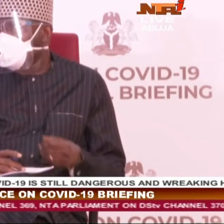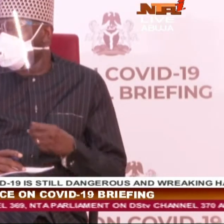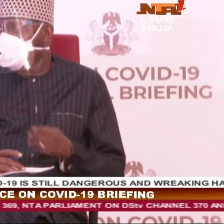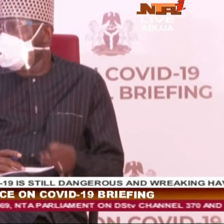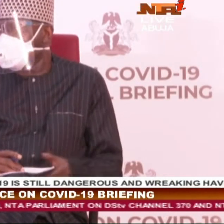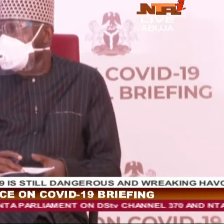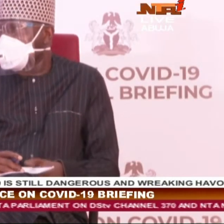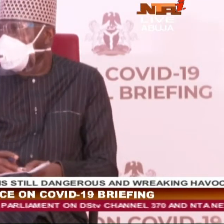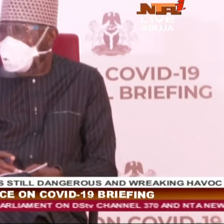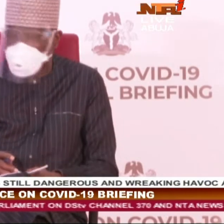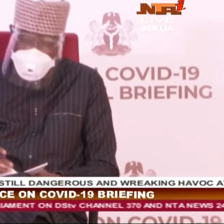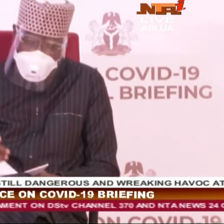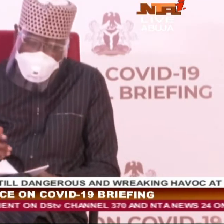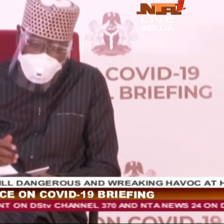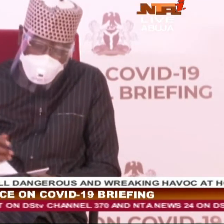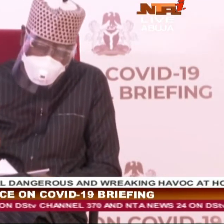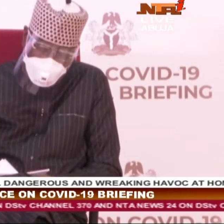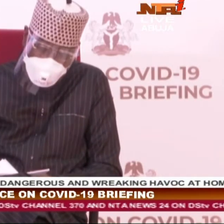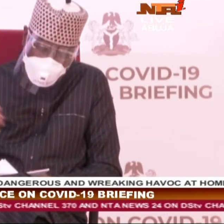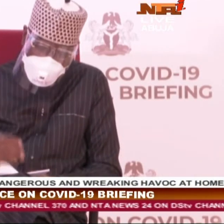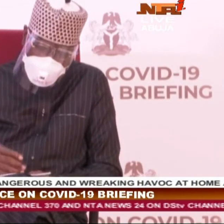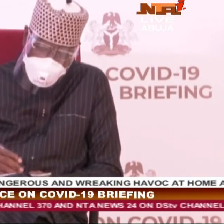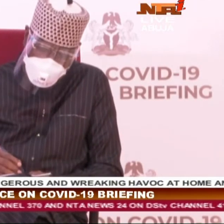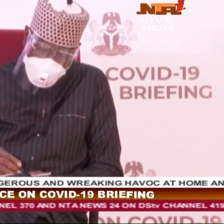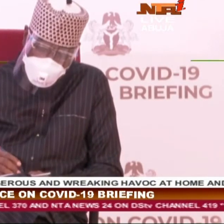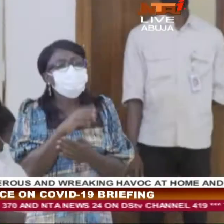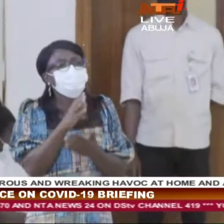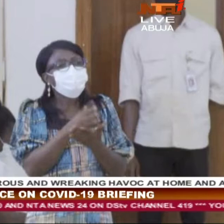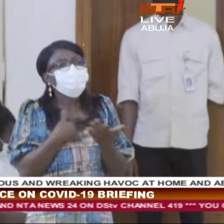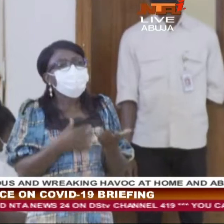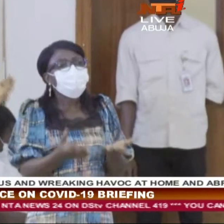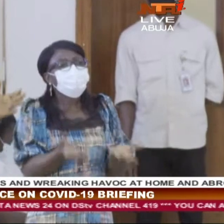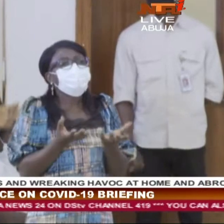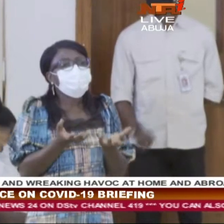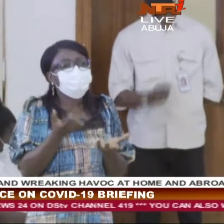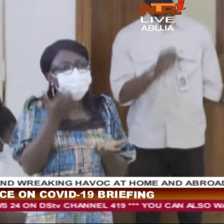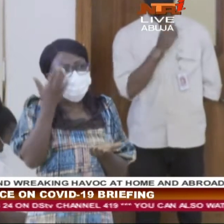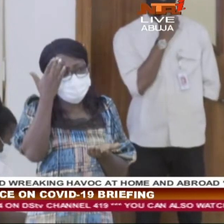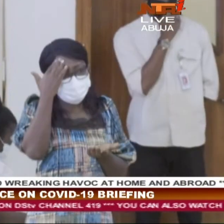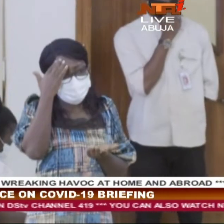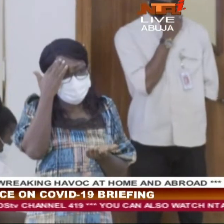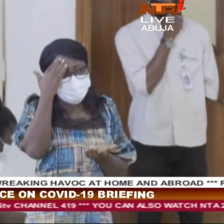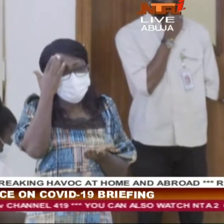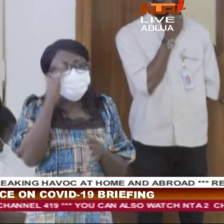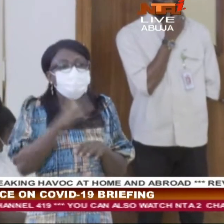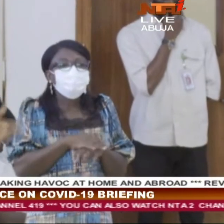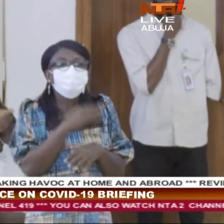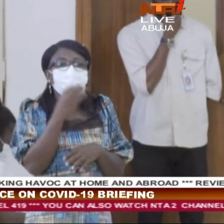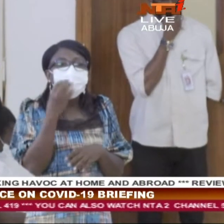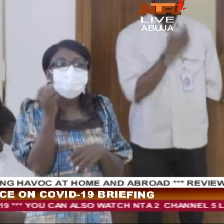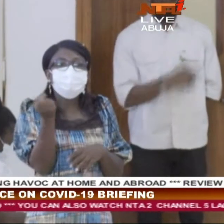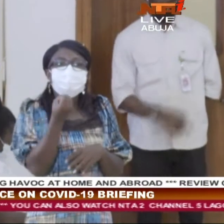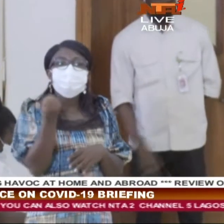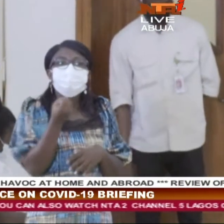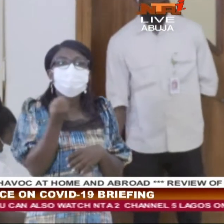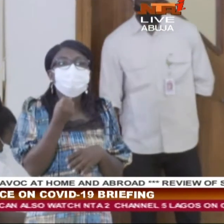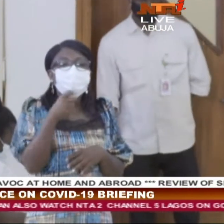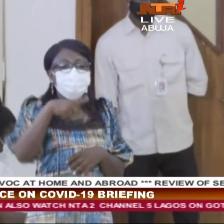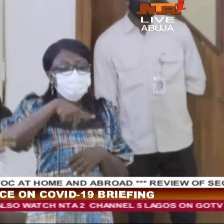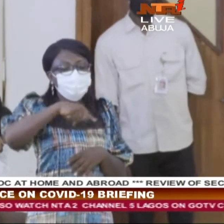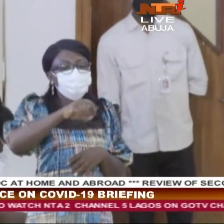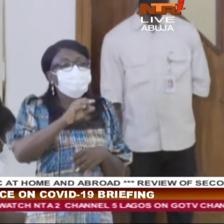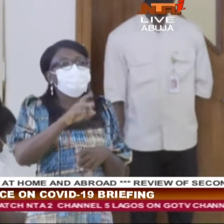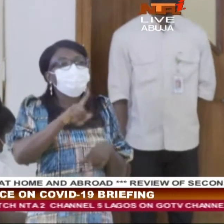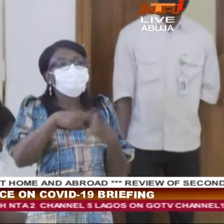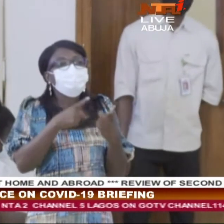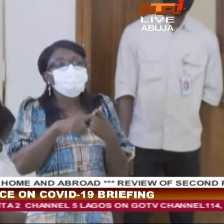I think the second question has to do, someone wants to know, on Saturday, the PTF team were